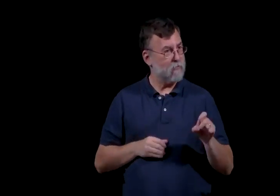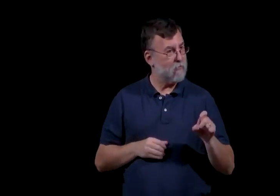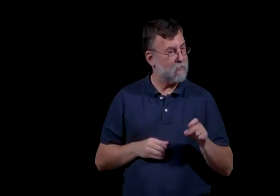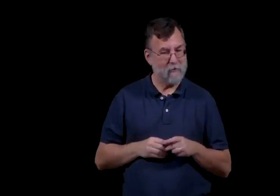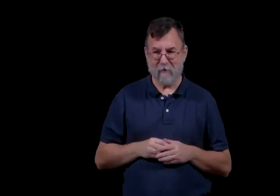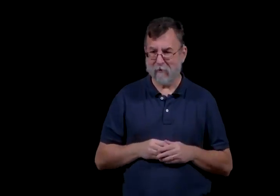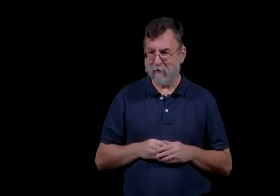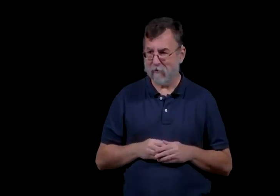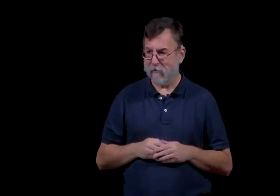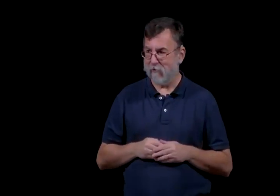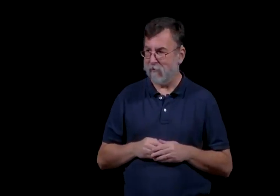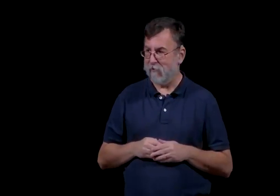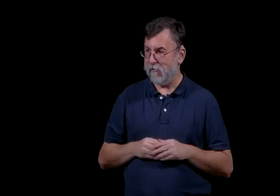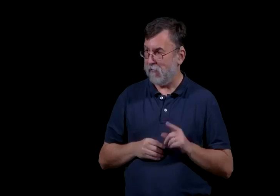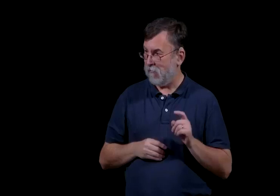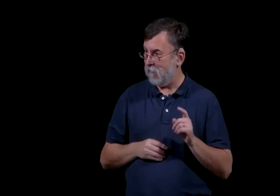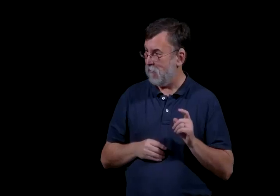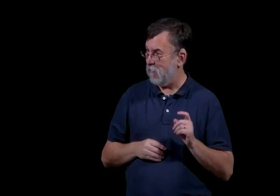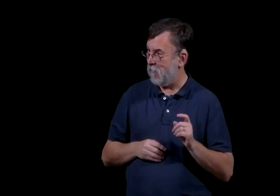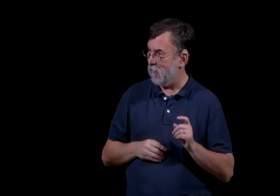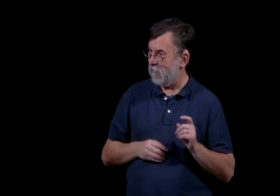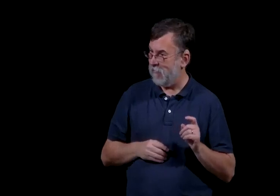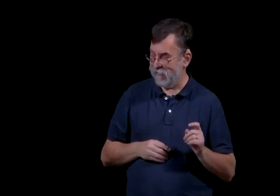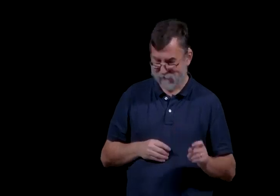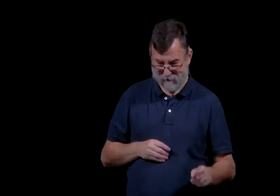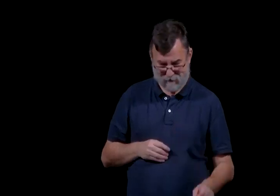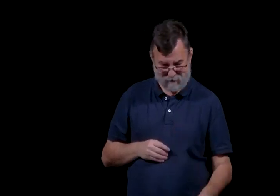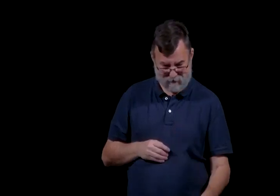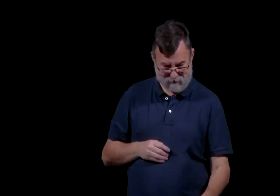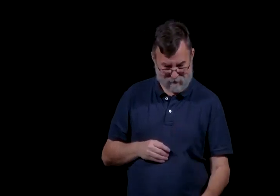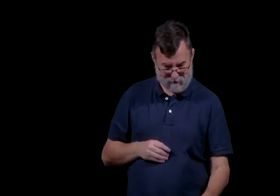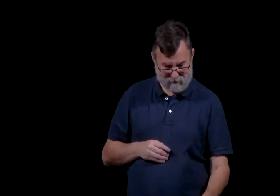John 3:16 makes you feel pretty good about your eternal security, right?